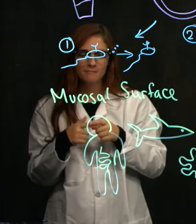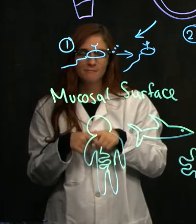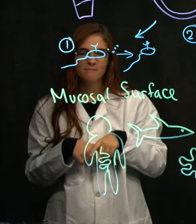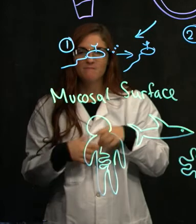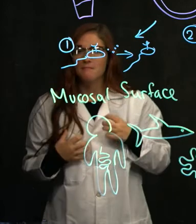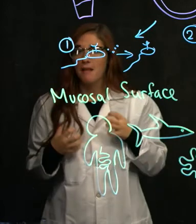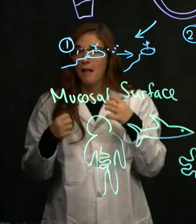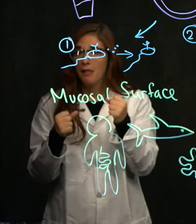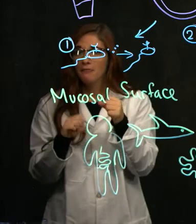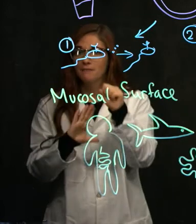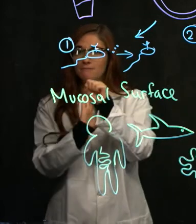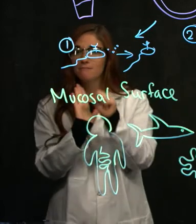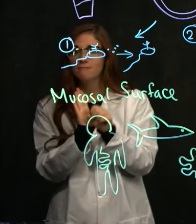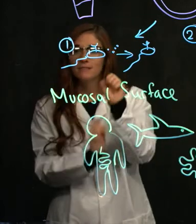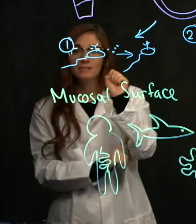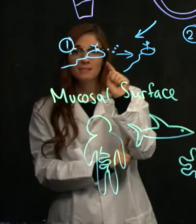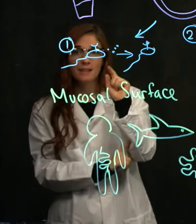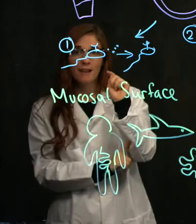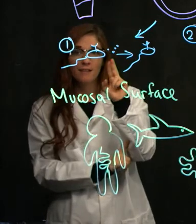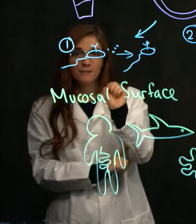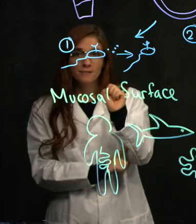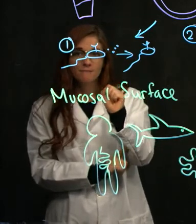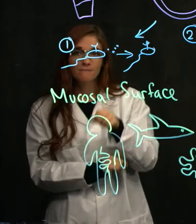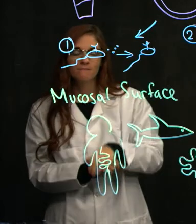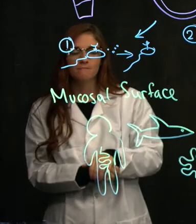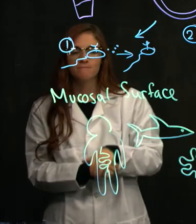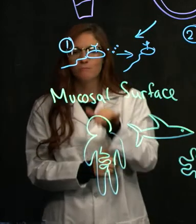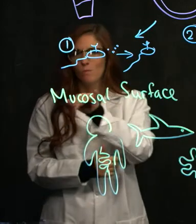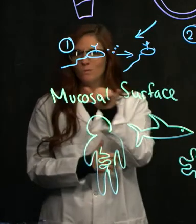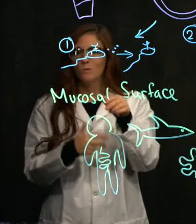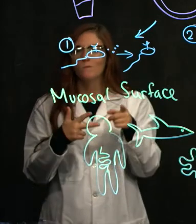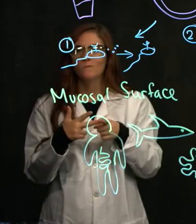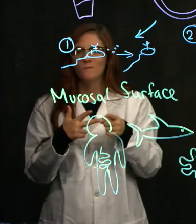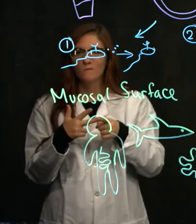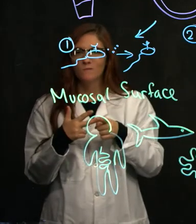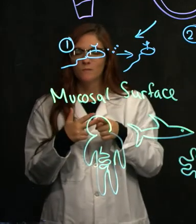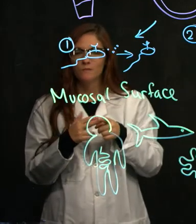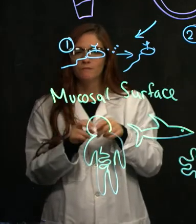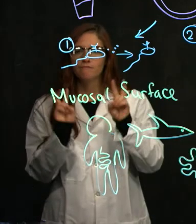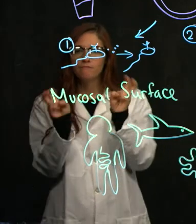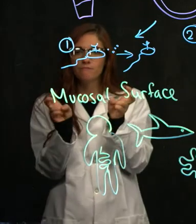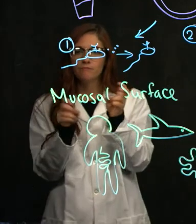for health status, as well as targeted drug delivery,